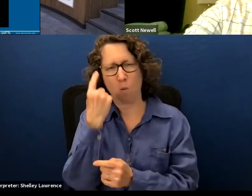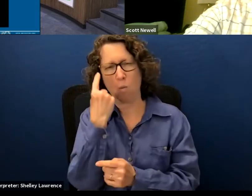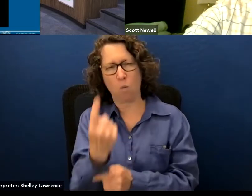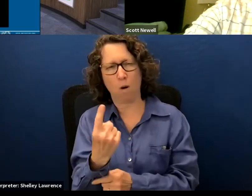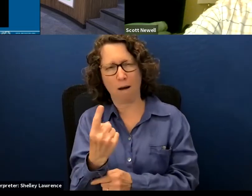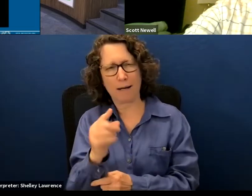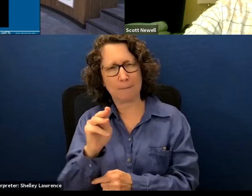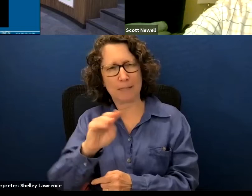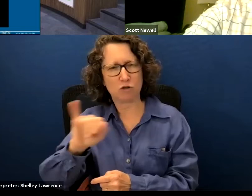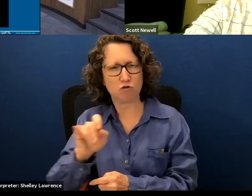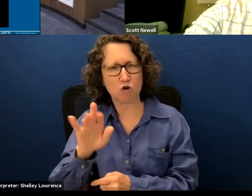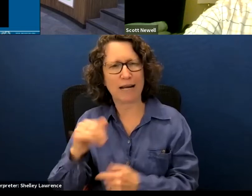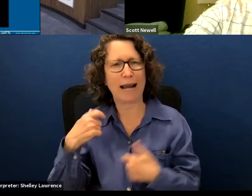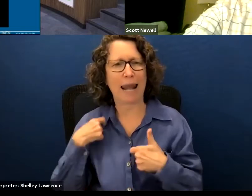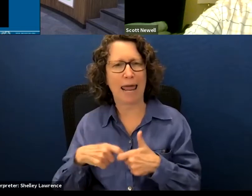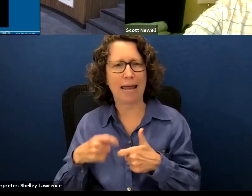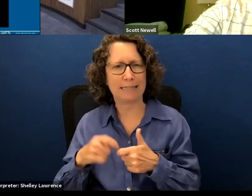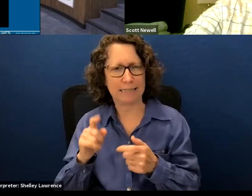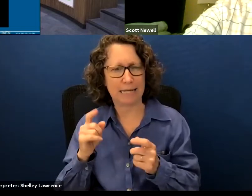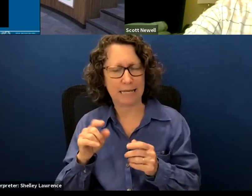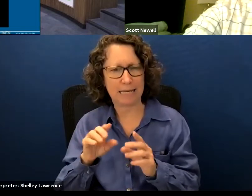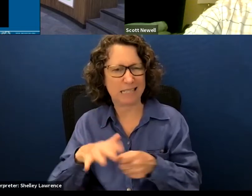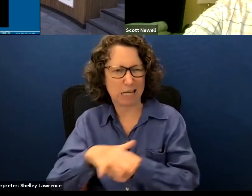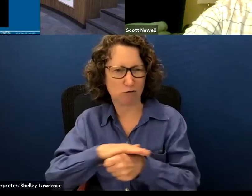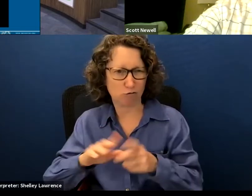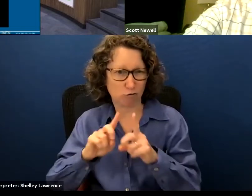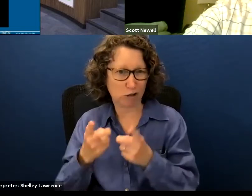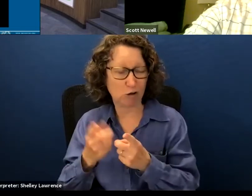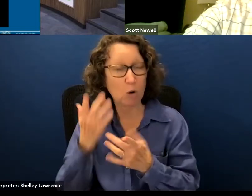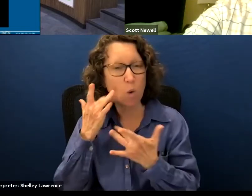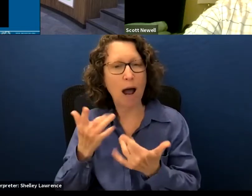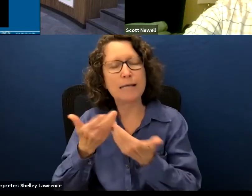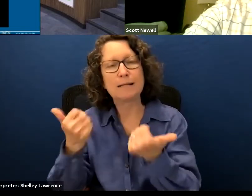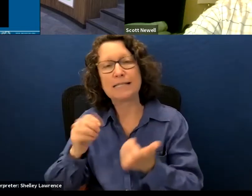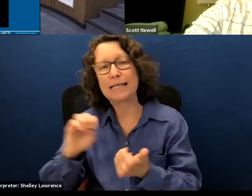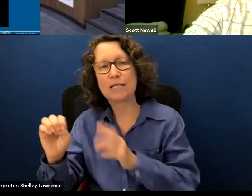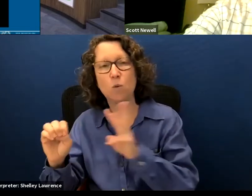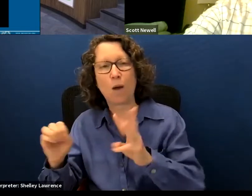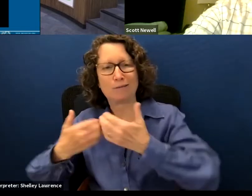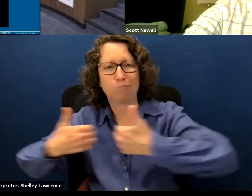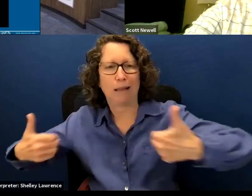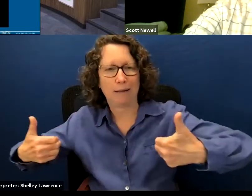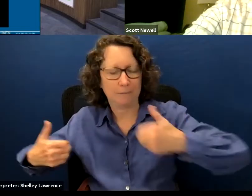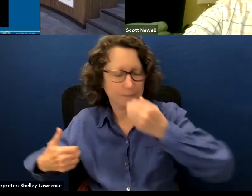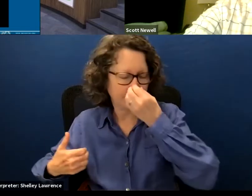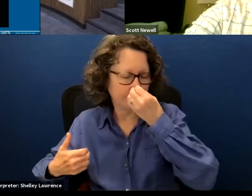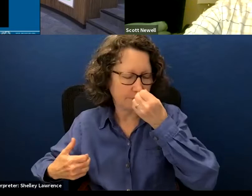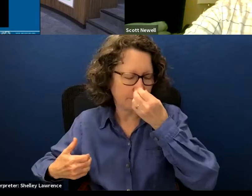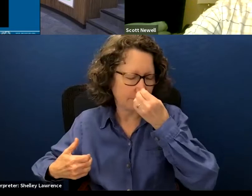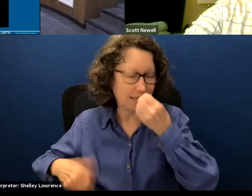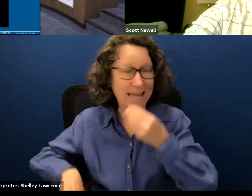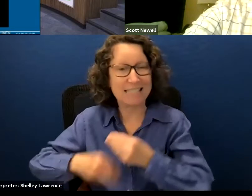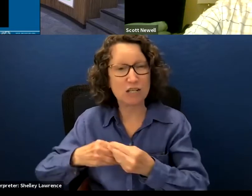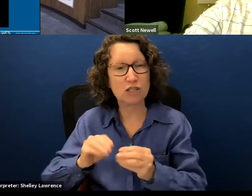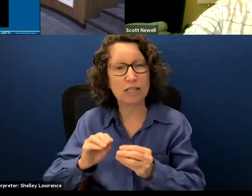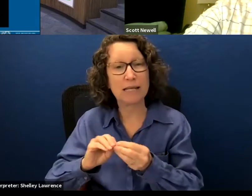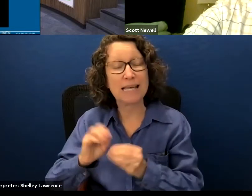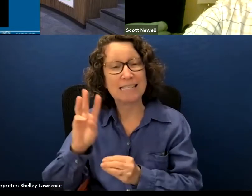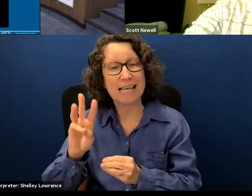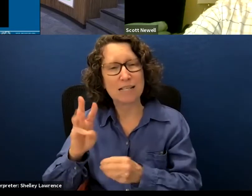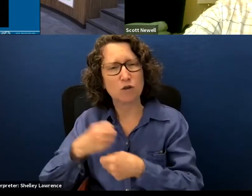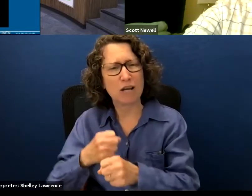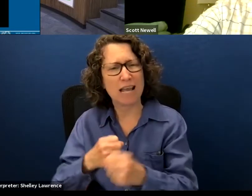single majority Latinx district. This is because it splits up the East Side and the West Side. Additionally, Map 6 creates